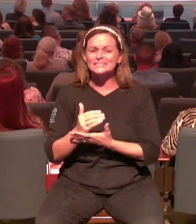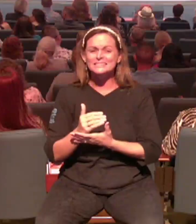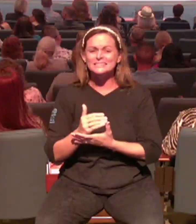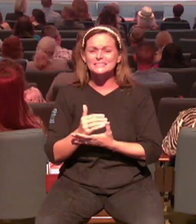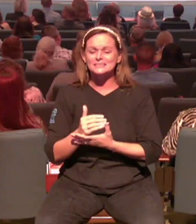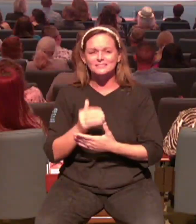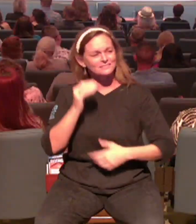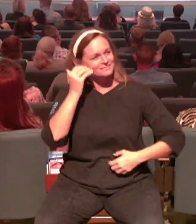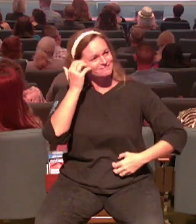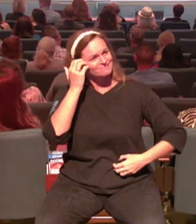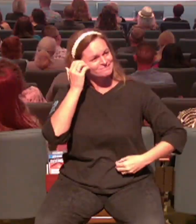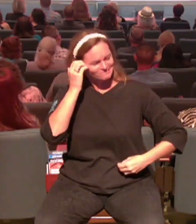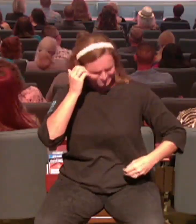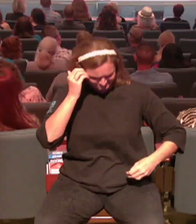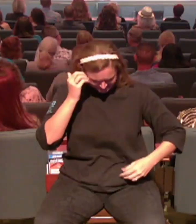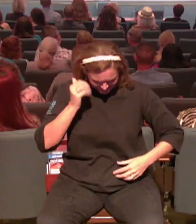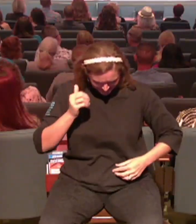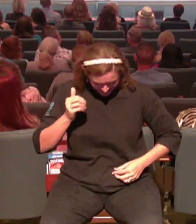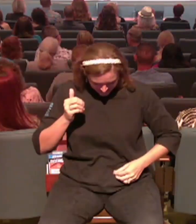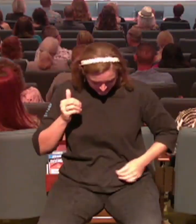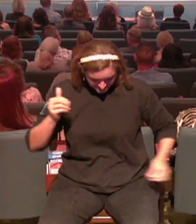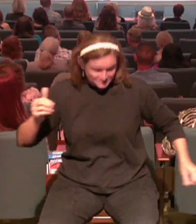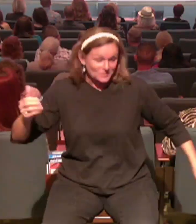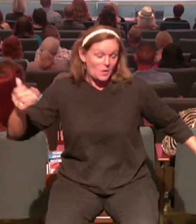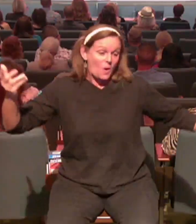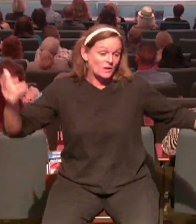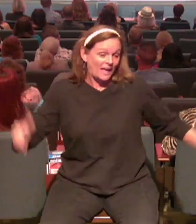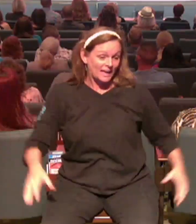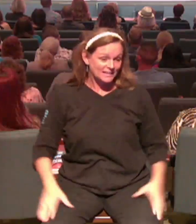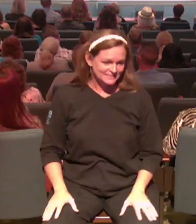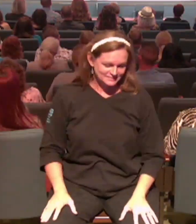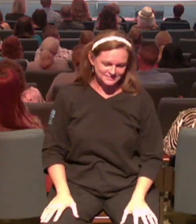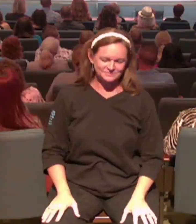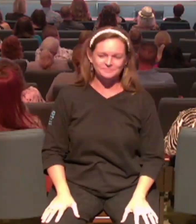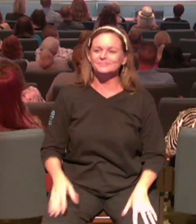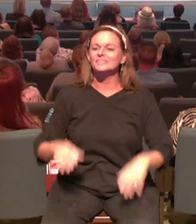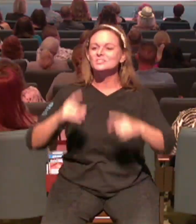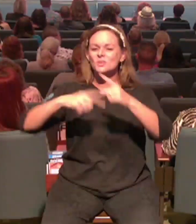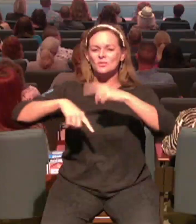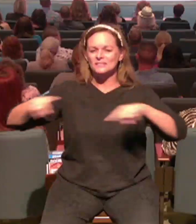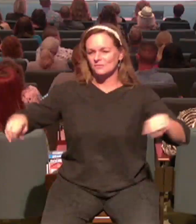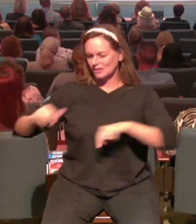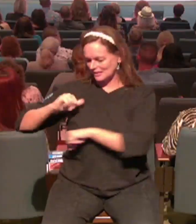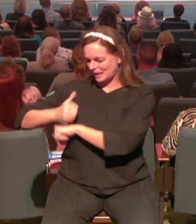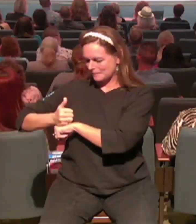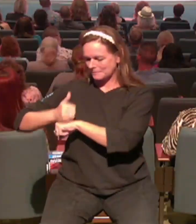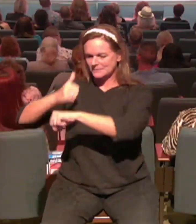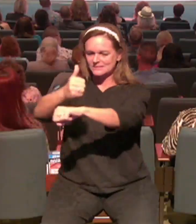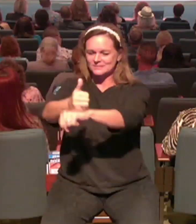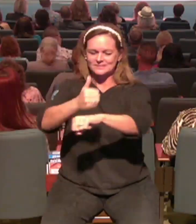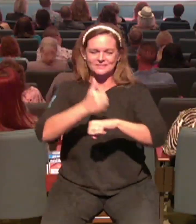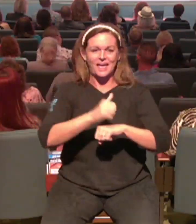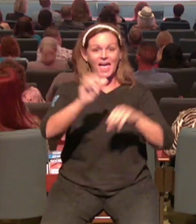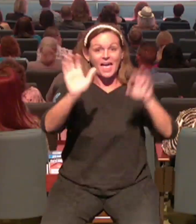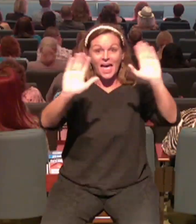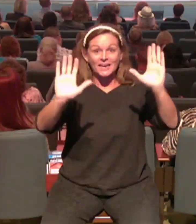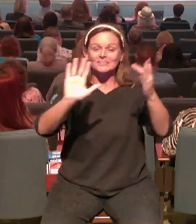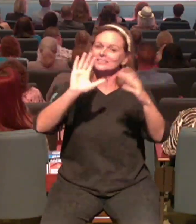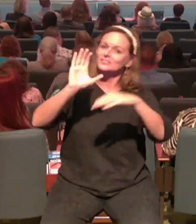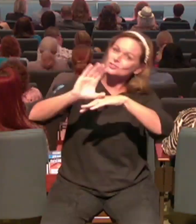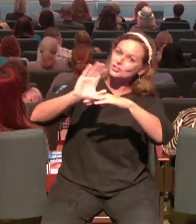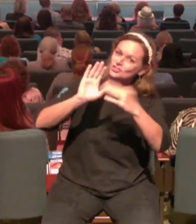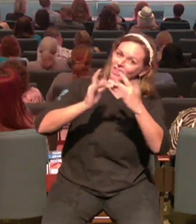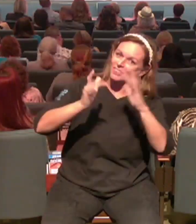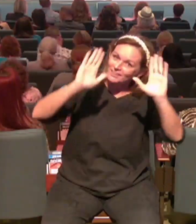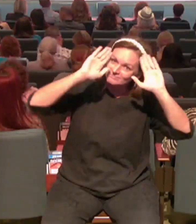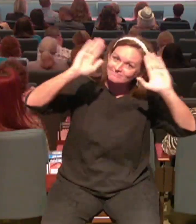Okay, yeah. Want to welcome back everybody joining us at all of our different campus locations today, and everybody joining us at Church Online. It is good to be with you